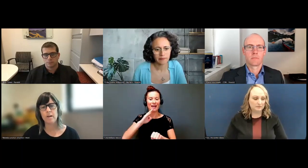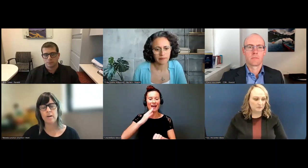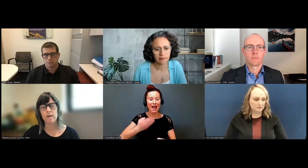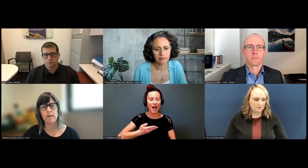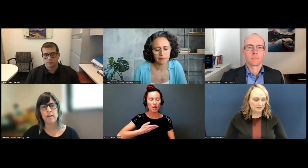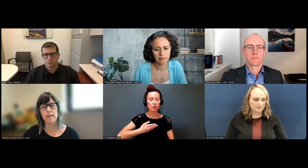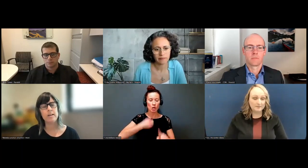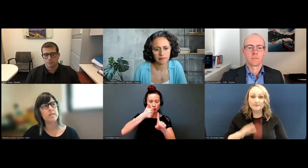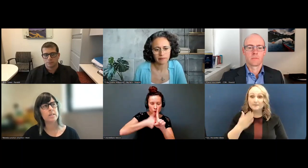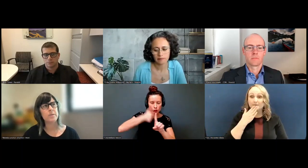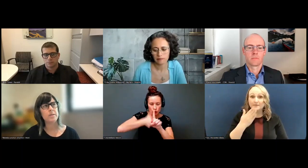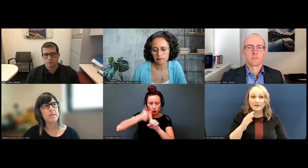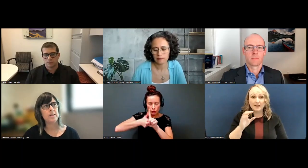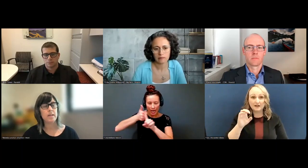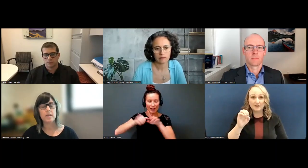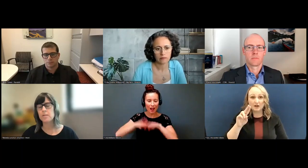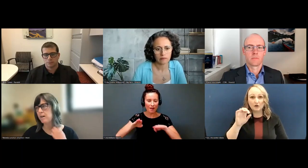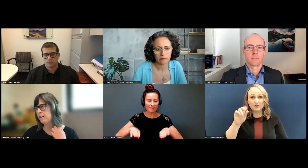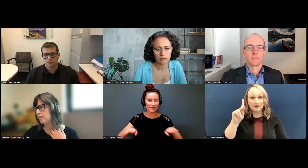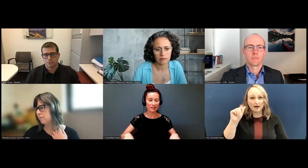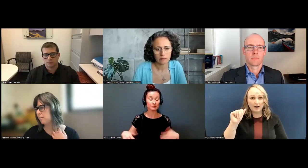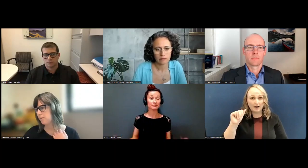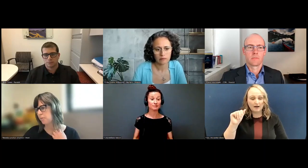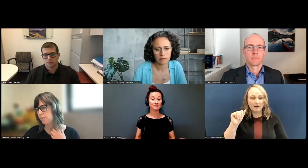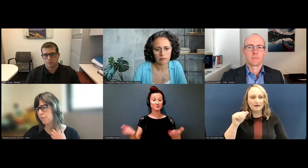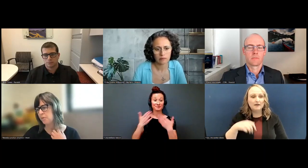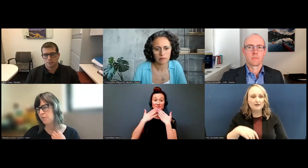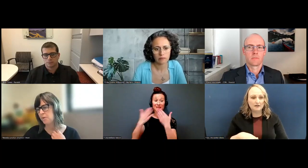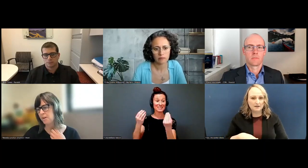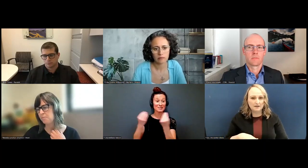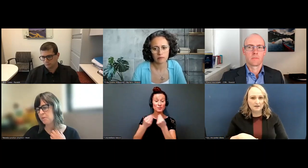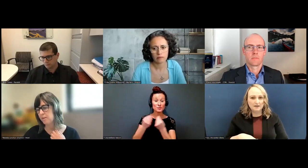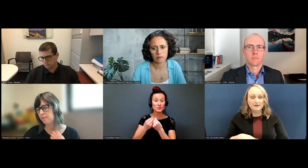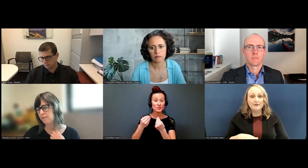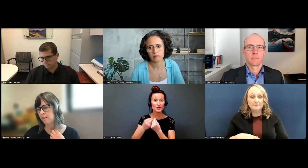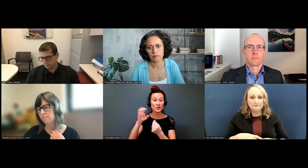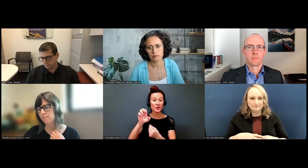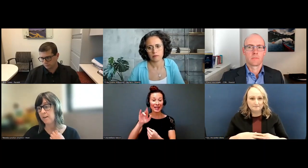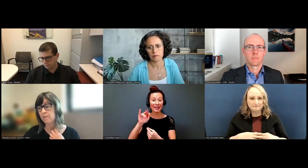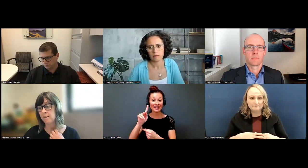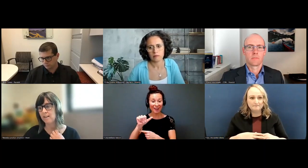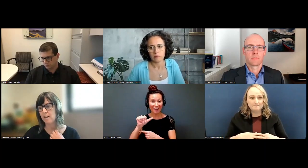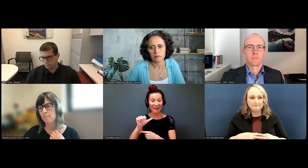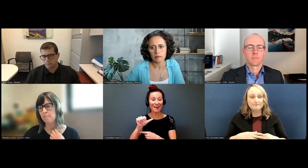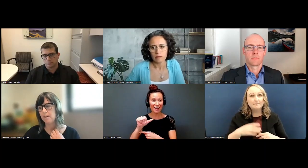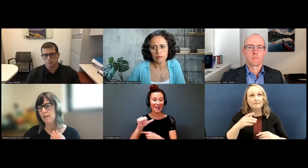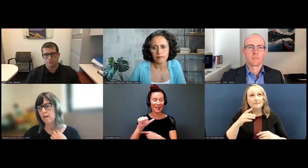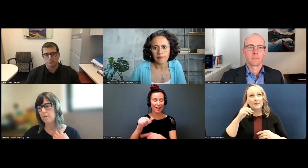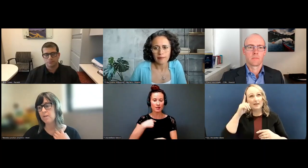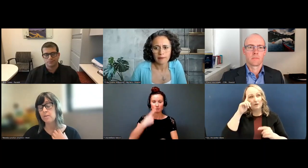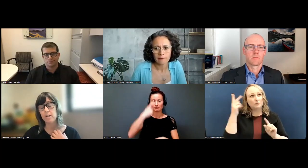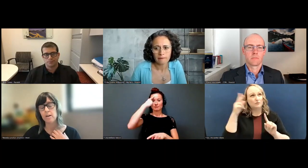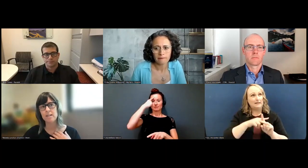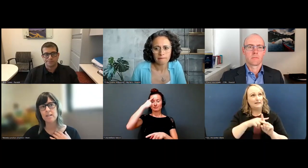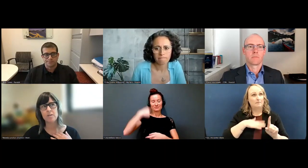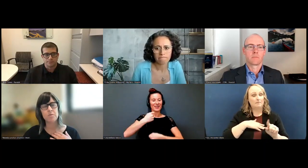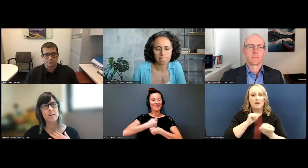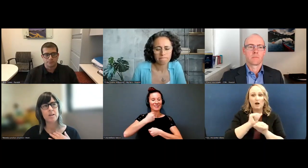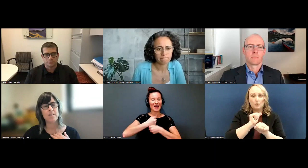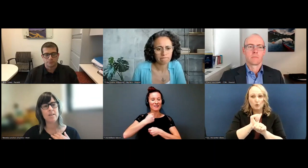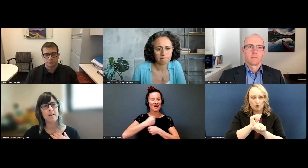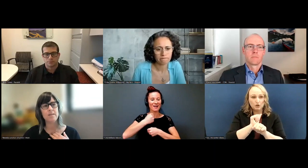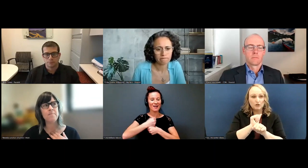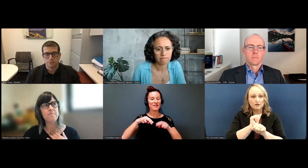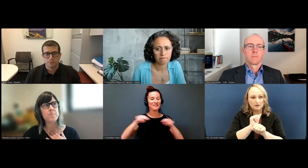Thank you, Erica. Yeah, it just made me think as well, through the work I'm doing federally. I'm also hearing,